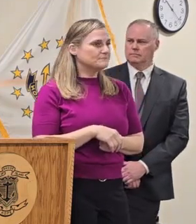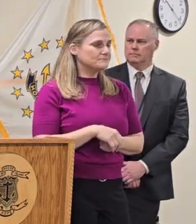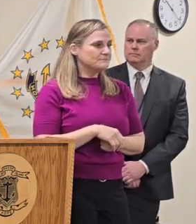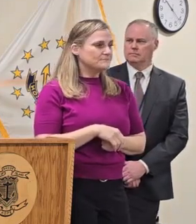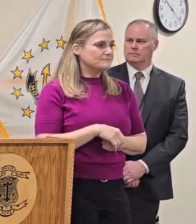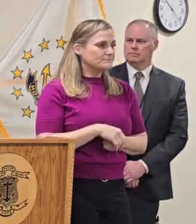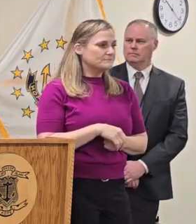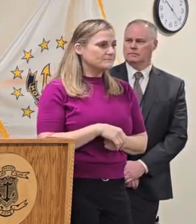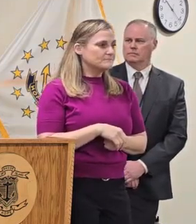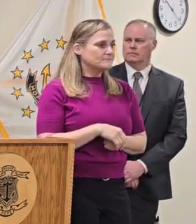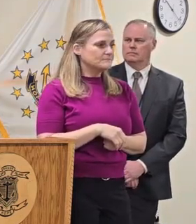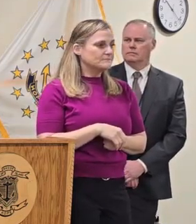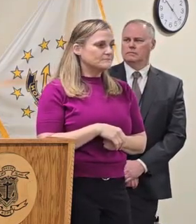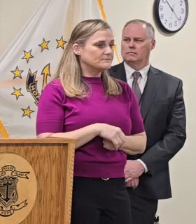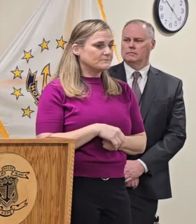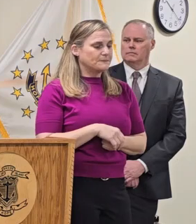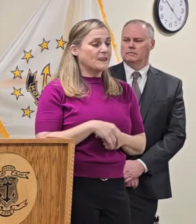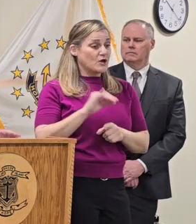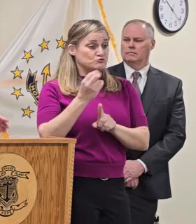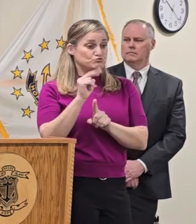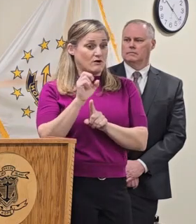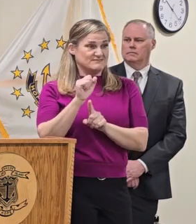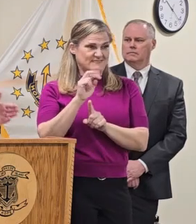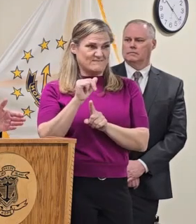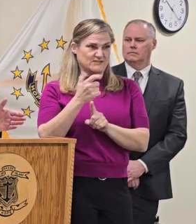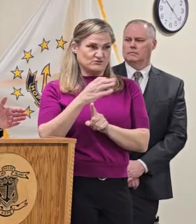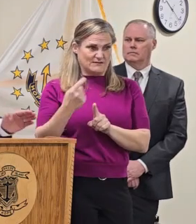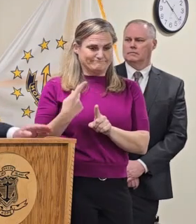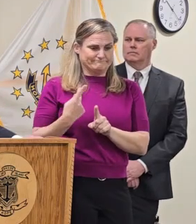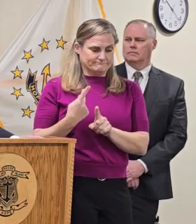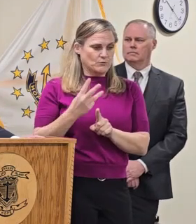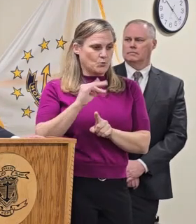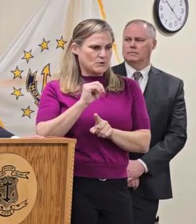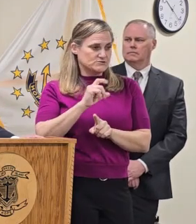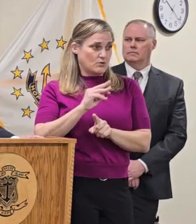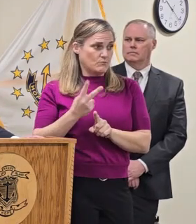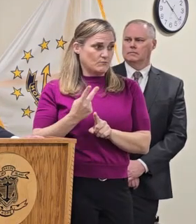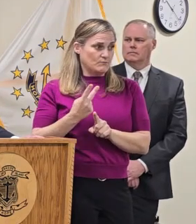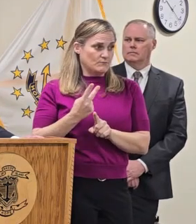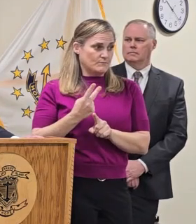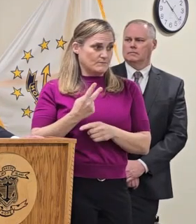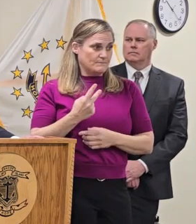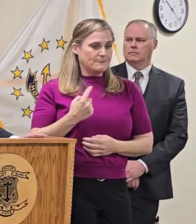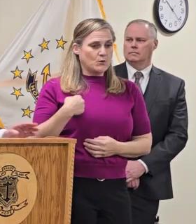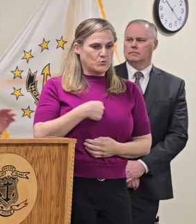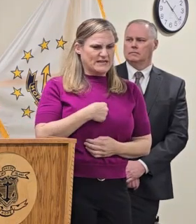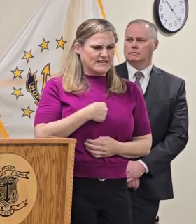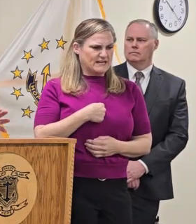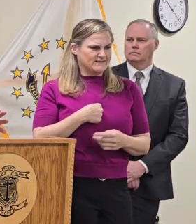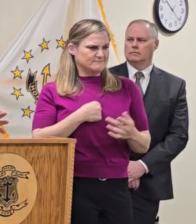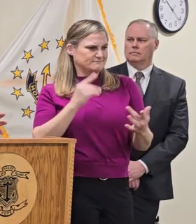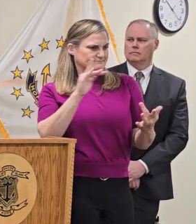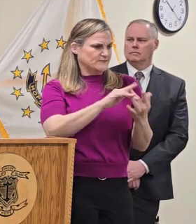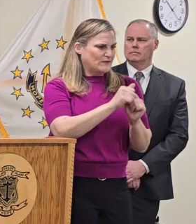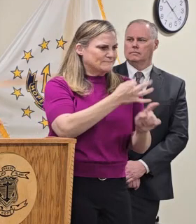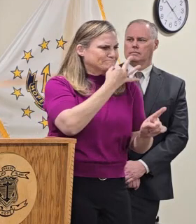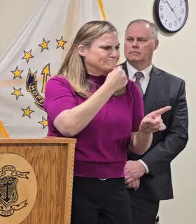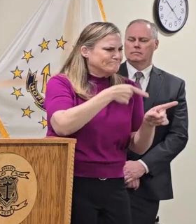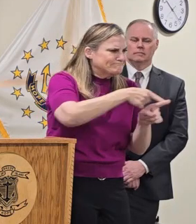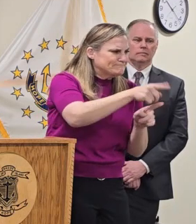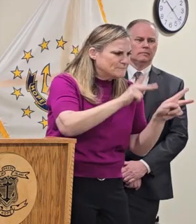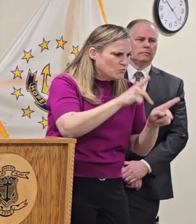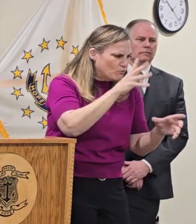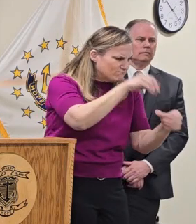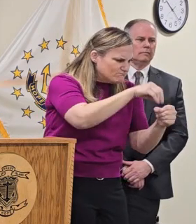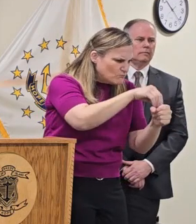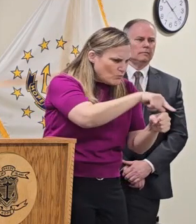John and I plan to contact the experts who have been retained so far and speak to them and get a better